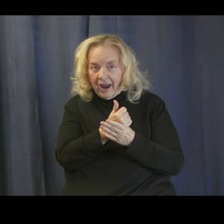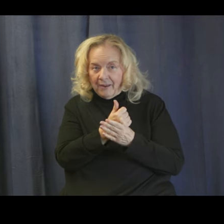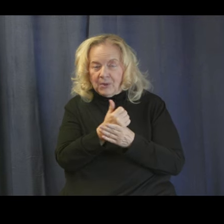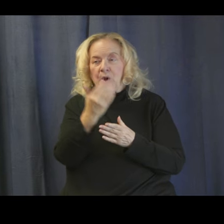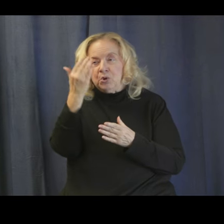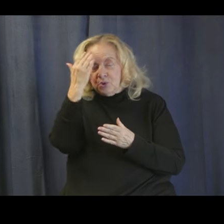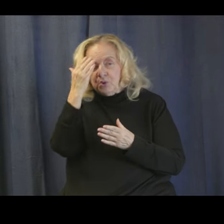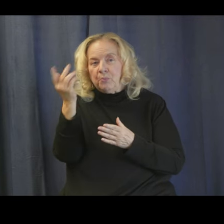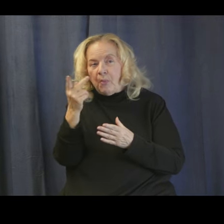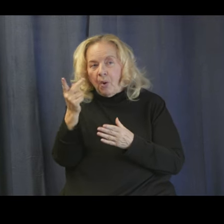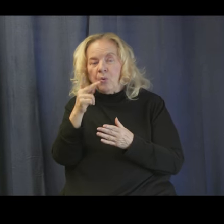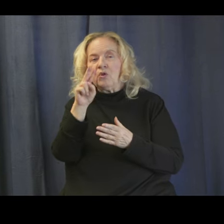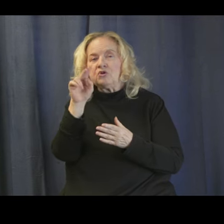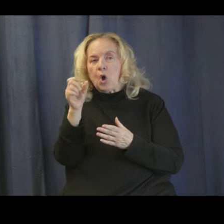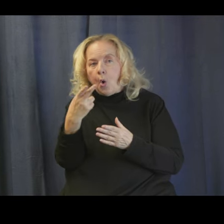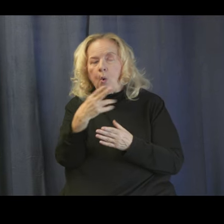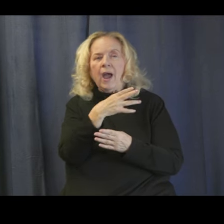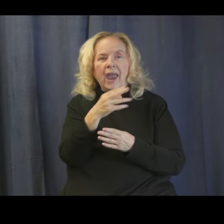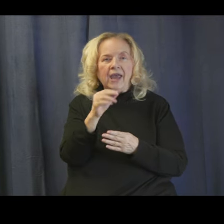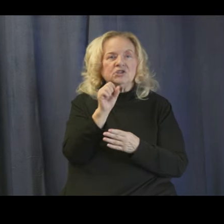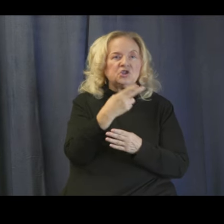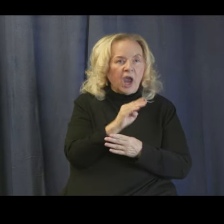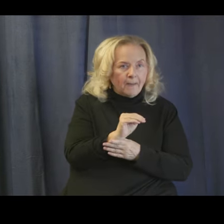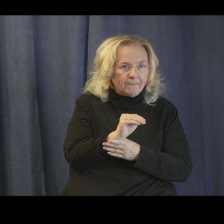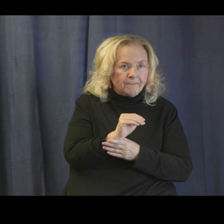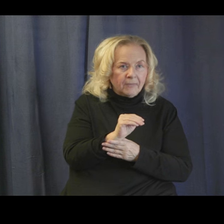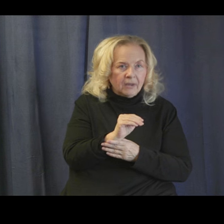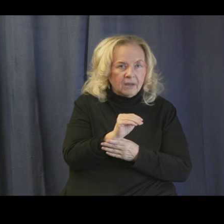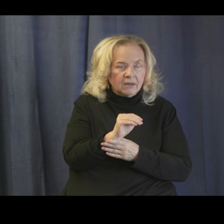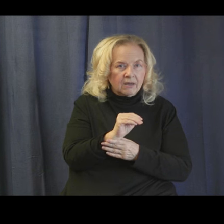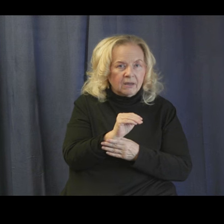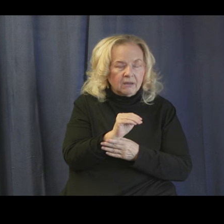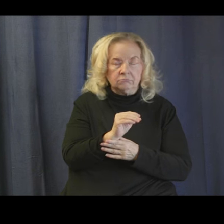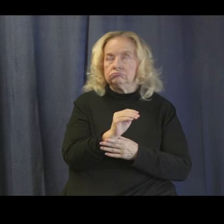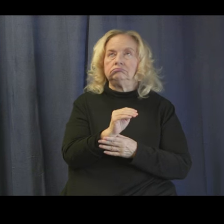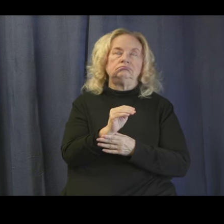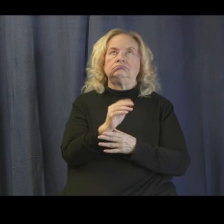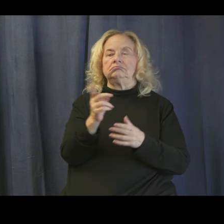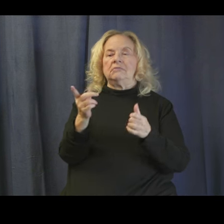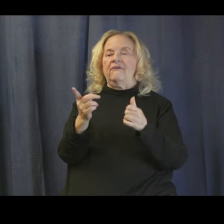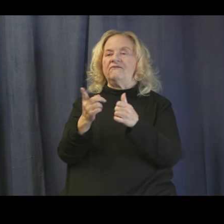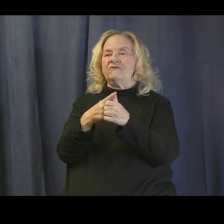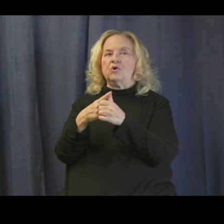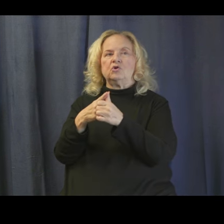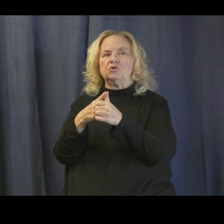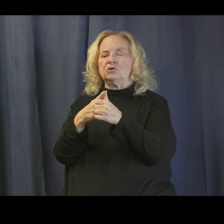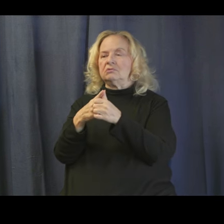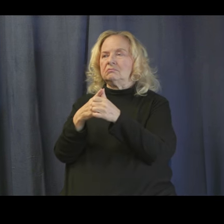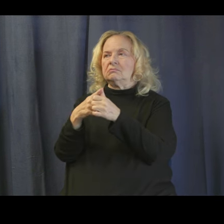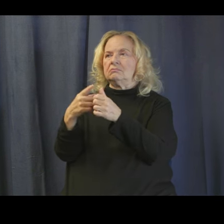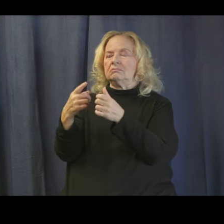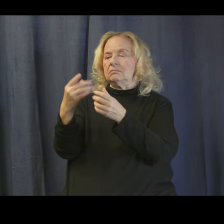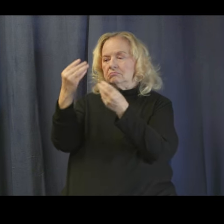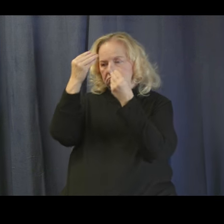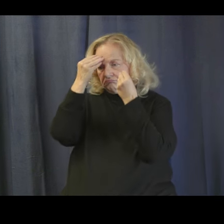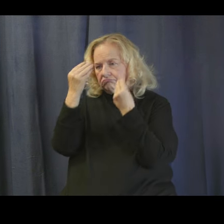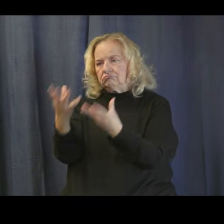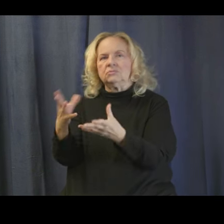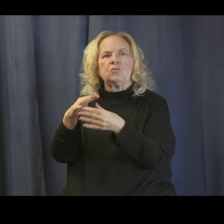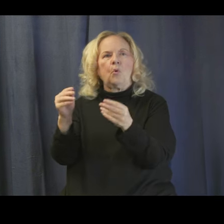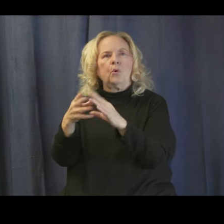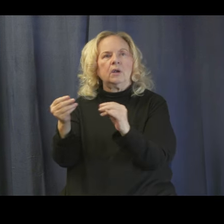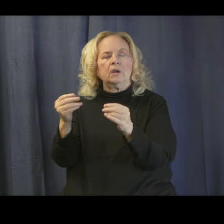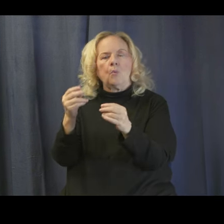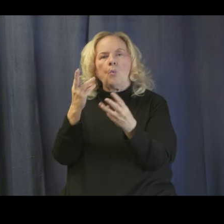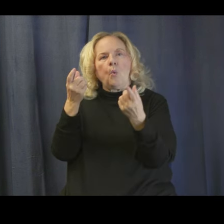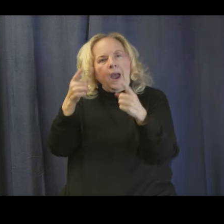Abraham knew both Noah and Shem. Now, talk about getting a firsthand view of what happened during the flood. And I